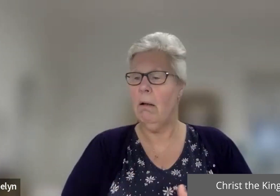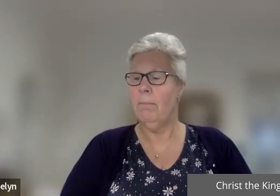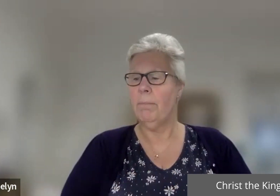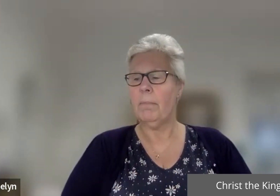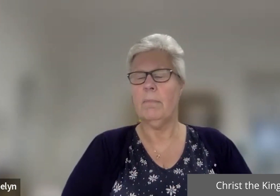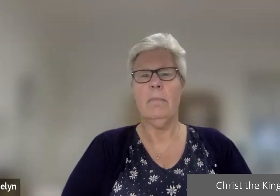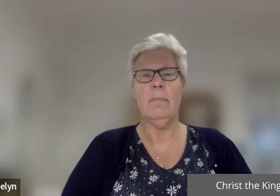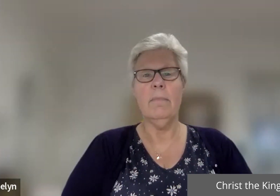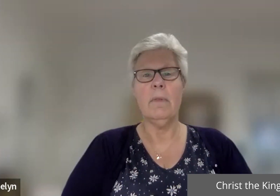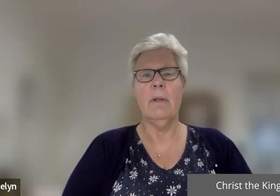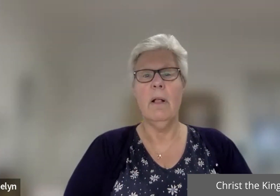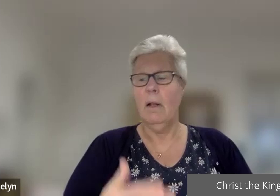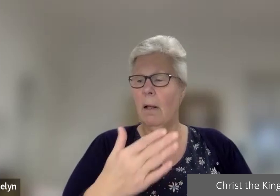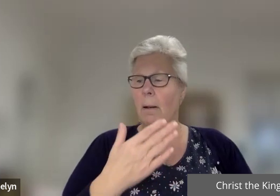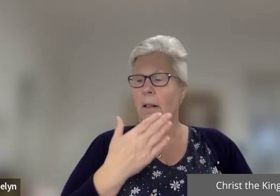Israel.